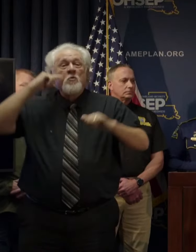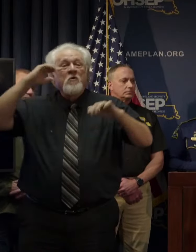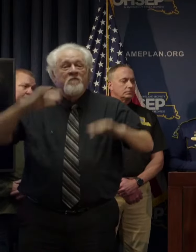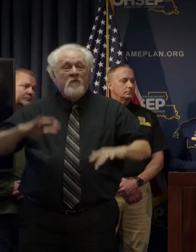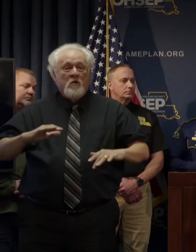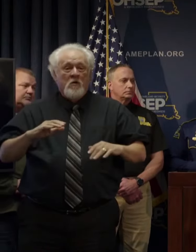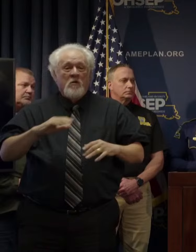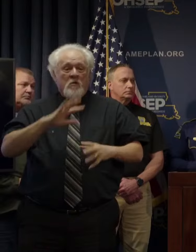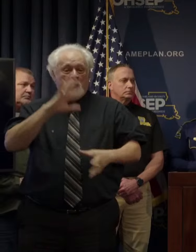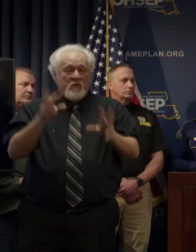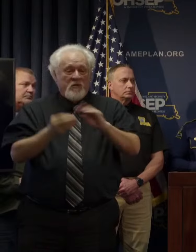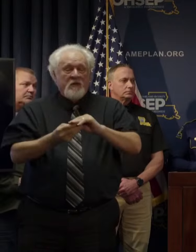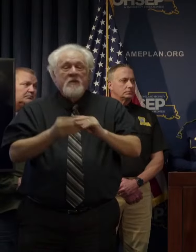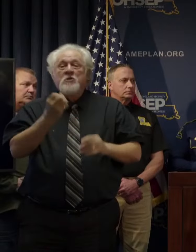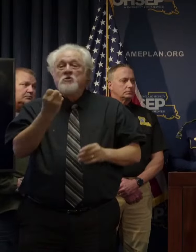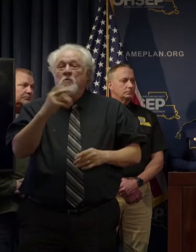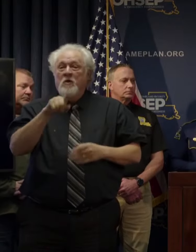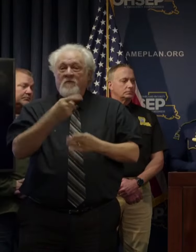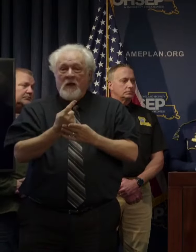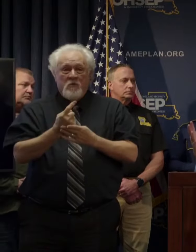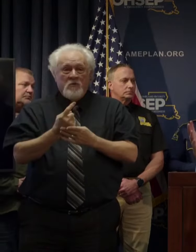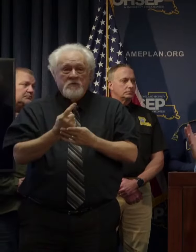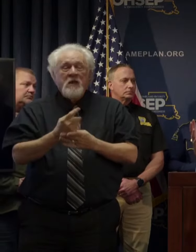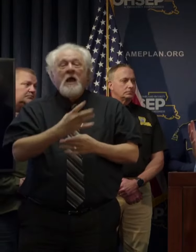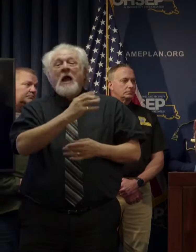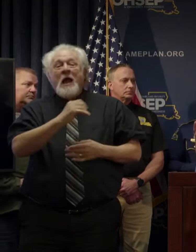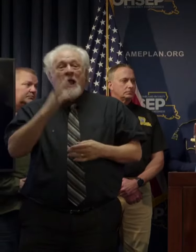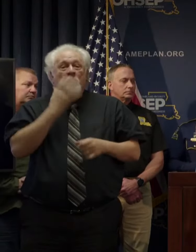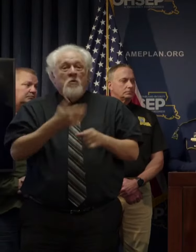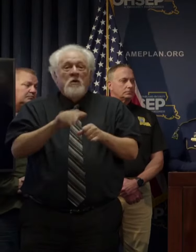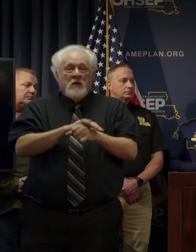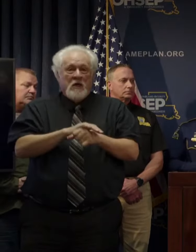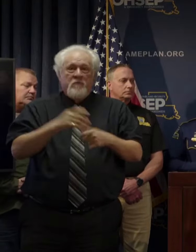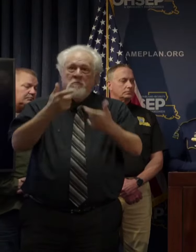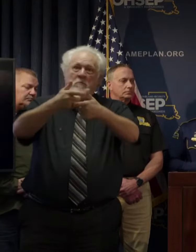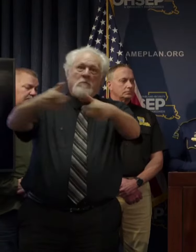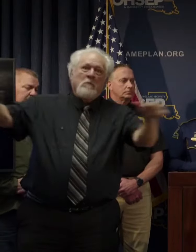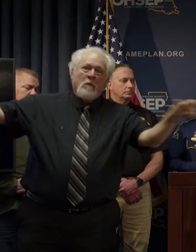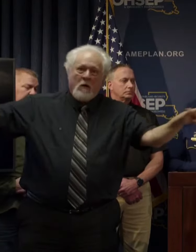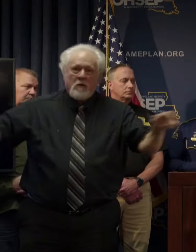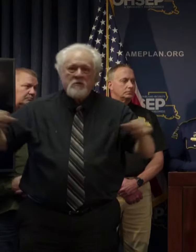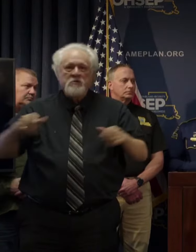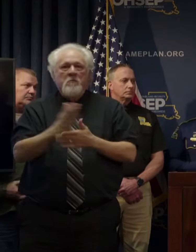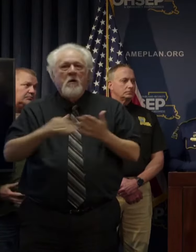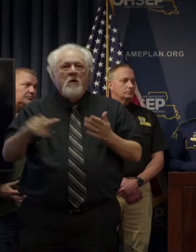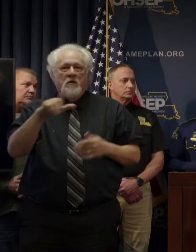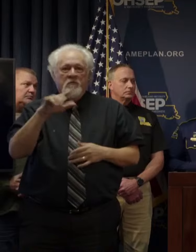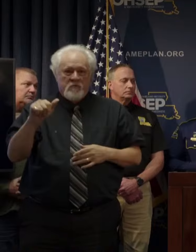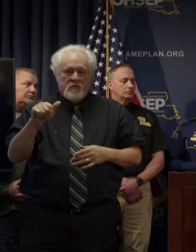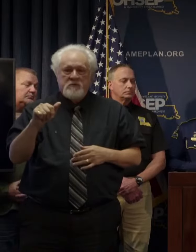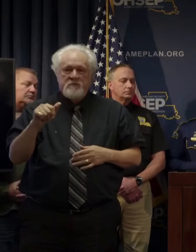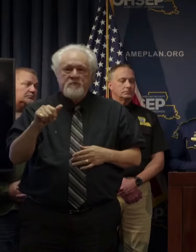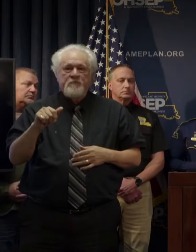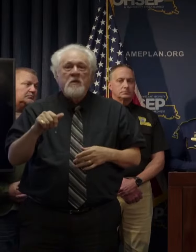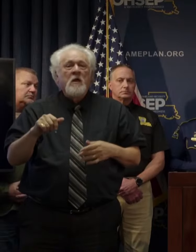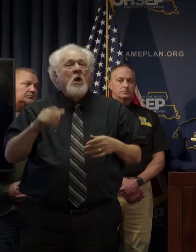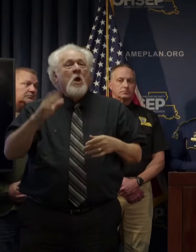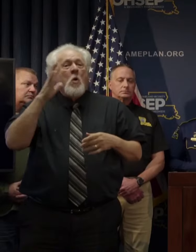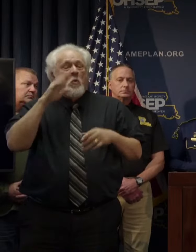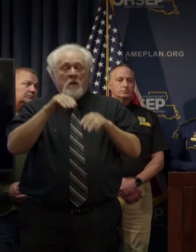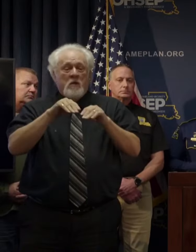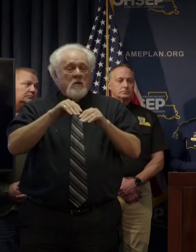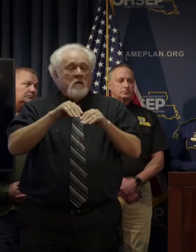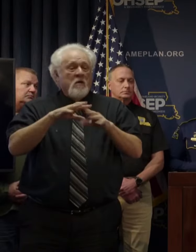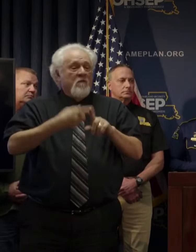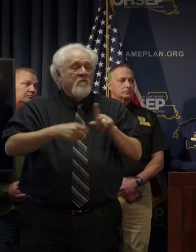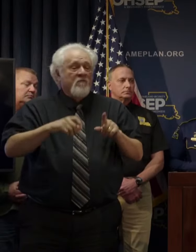12 hours or less, and the fact that it's going to cover such a broad swath of the southern part of the state. It's going to extend from